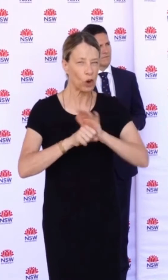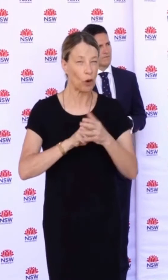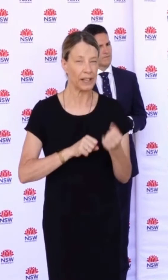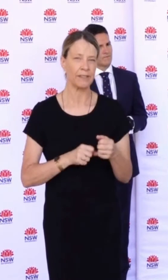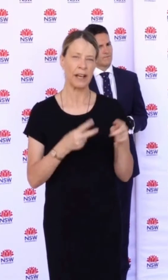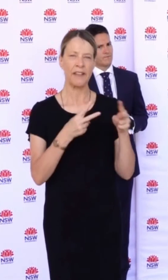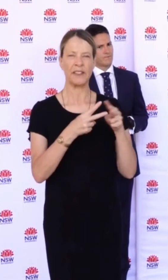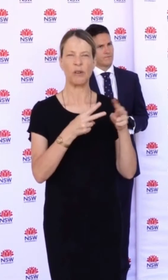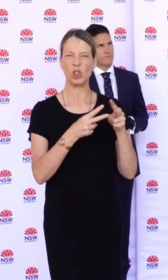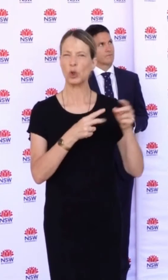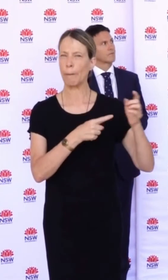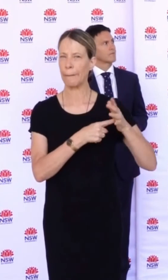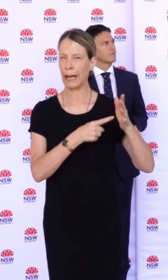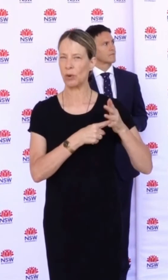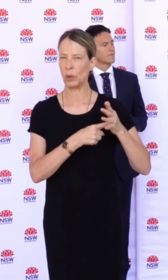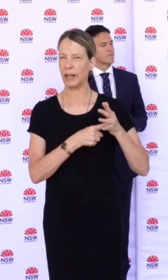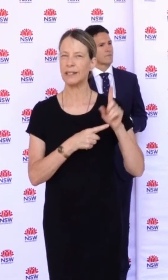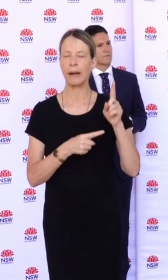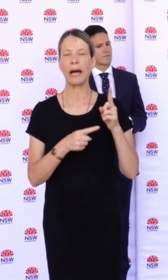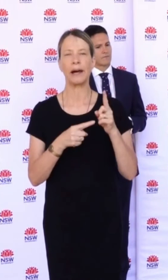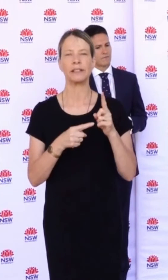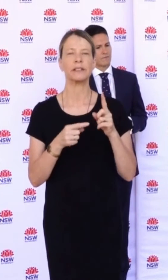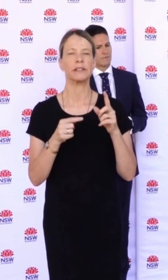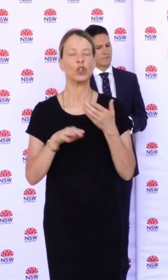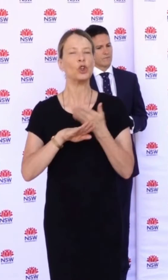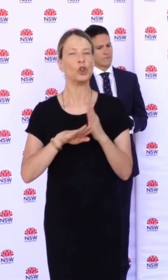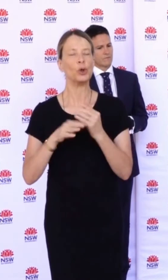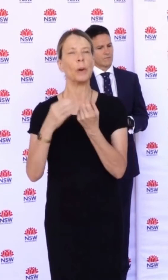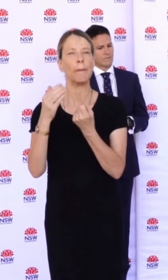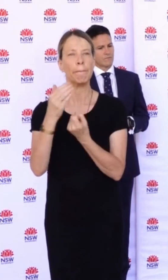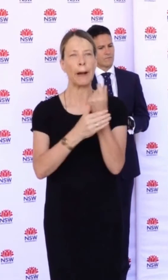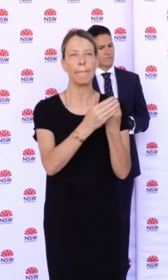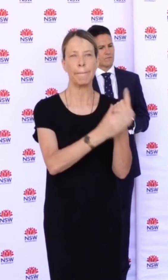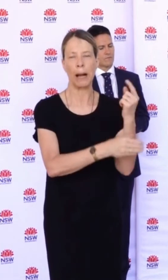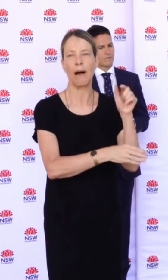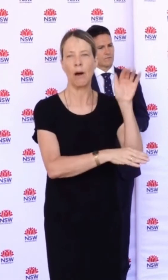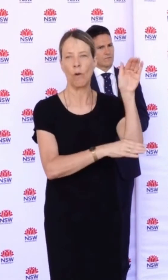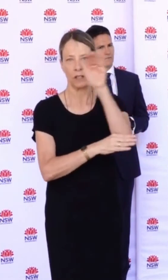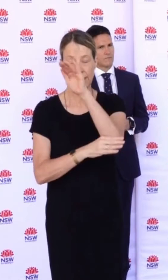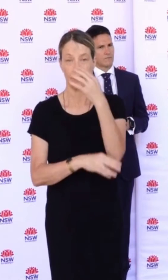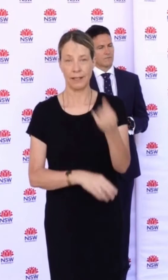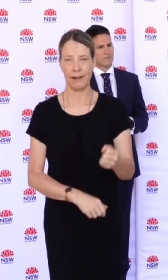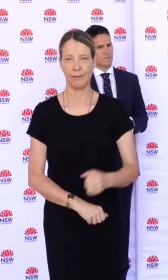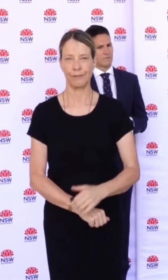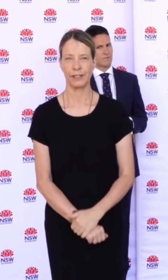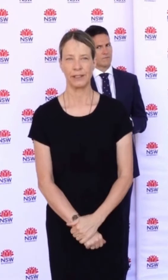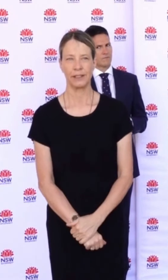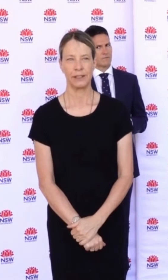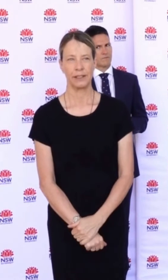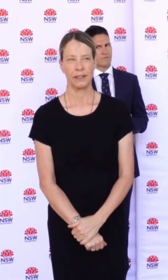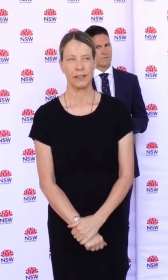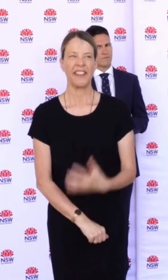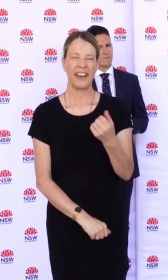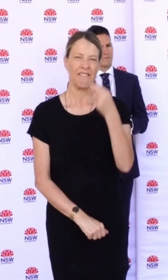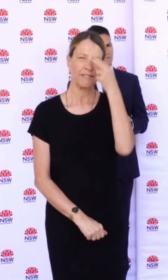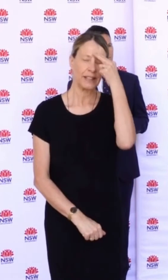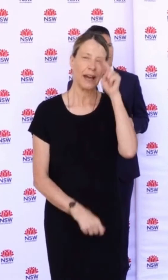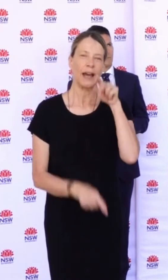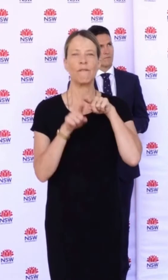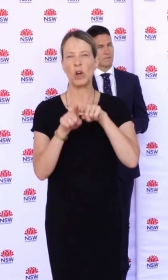for the variants of concern, and then an expert panel will assist in making sure they're not discharged prior to them being safely